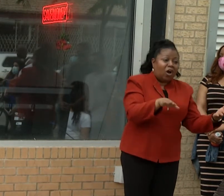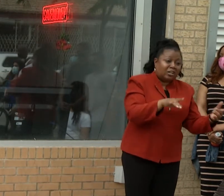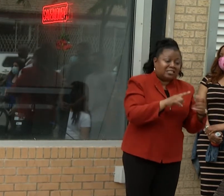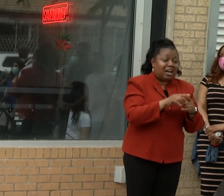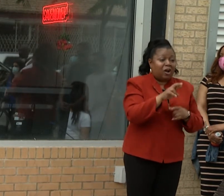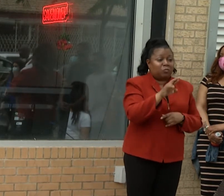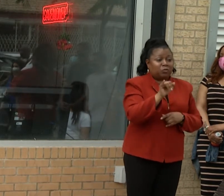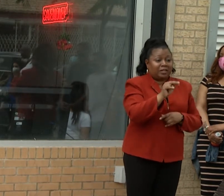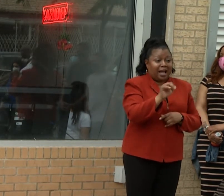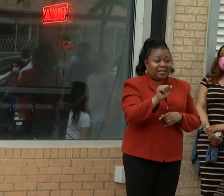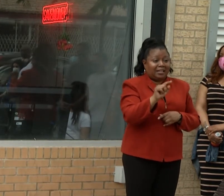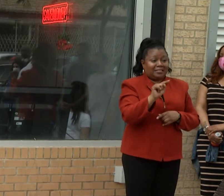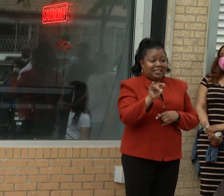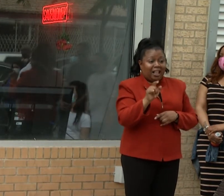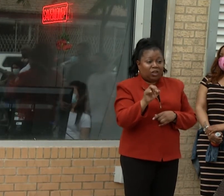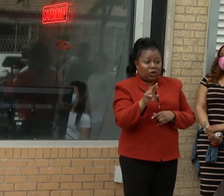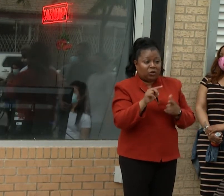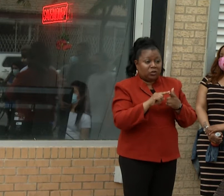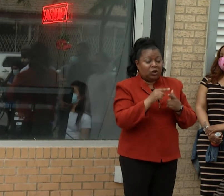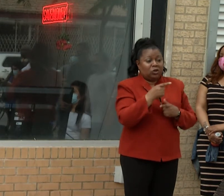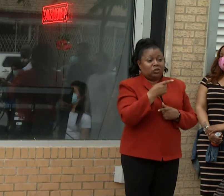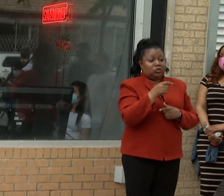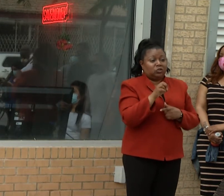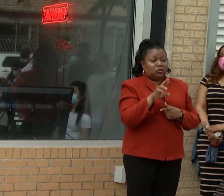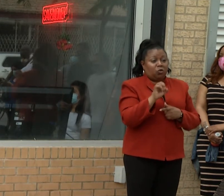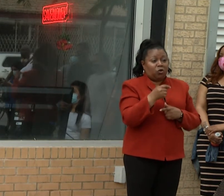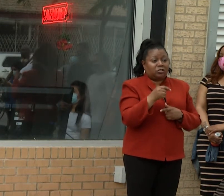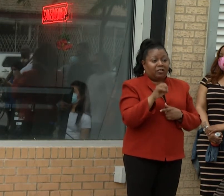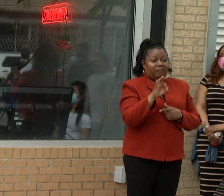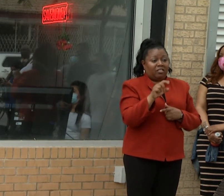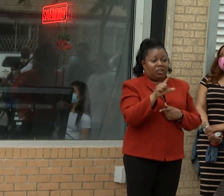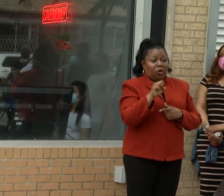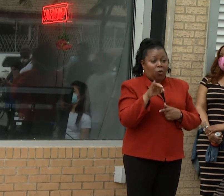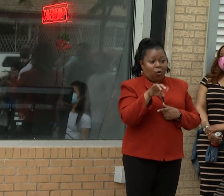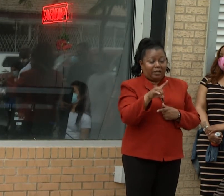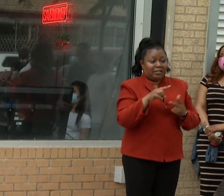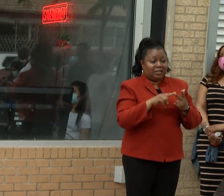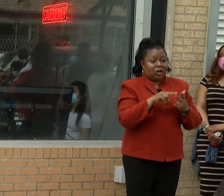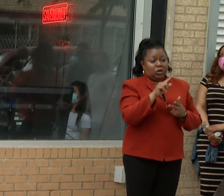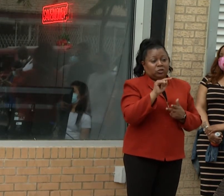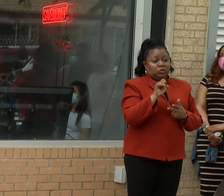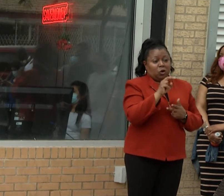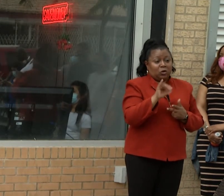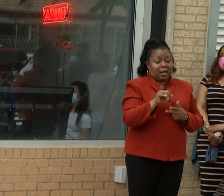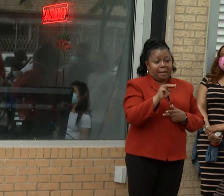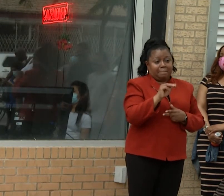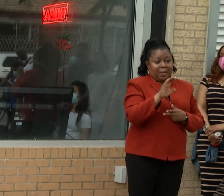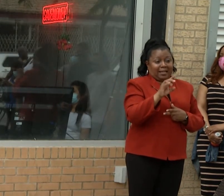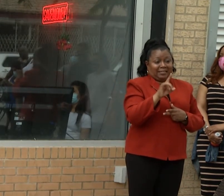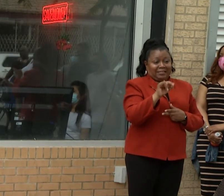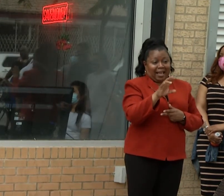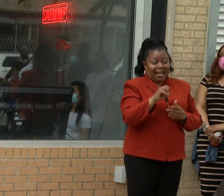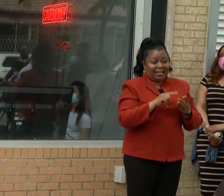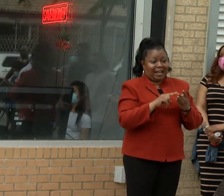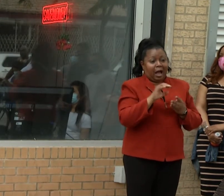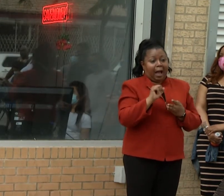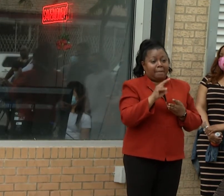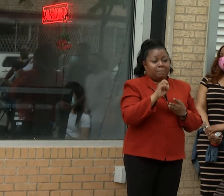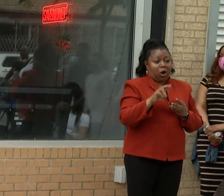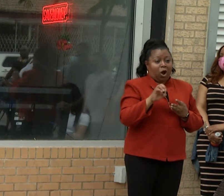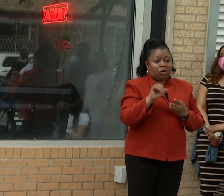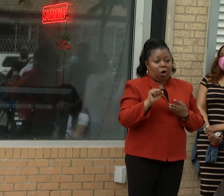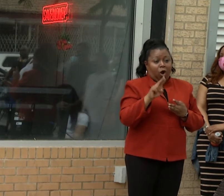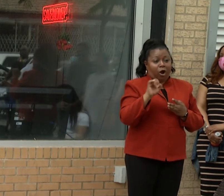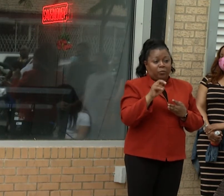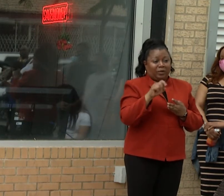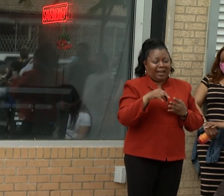of Breonna Taylor, George Floyd, Tony McDade, Ahmaud Arbery, and the countless of